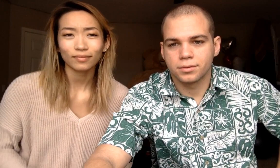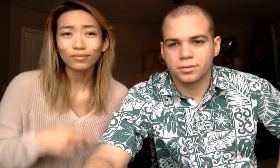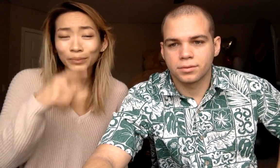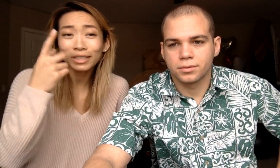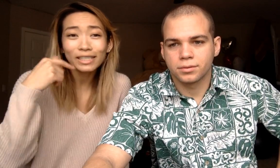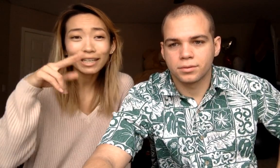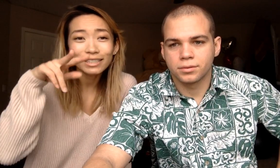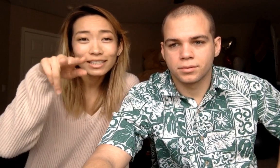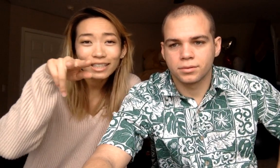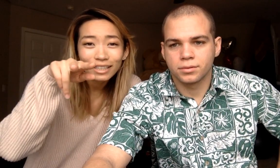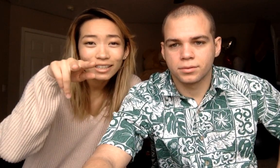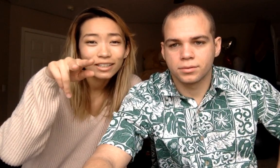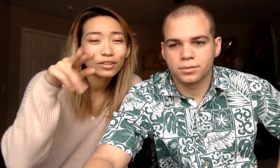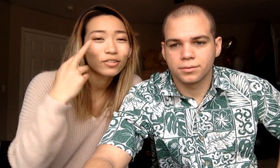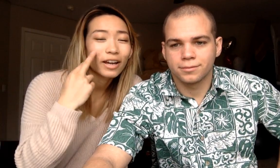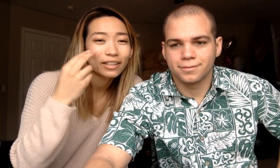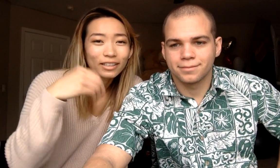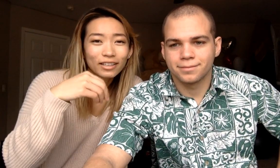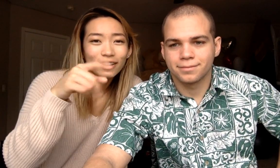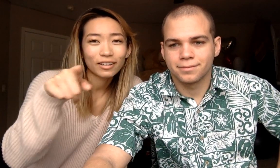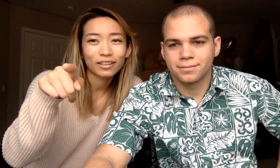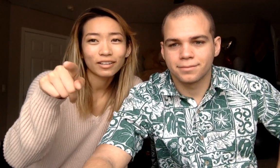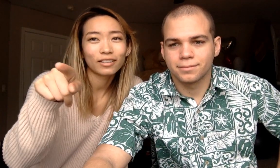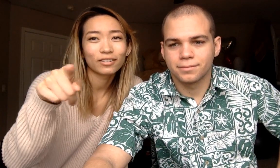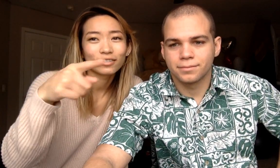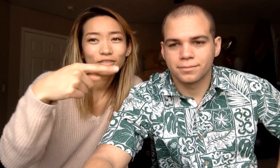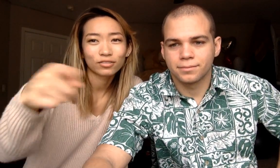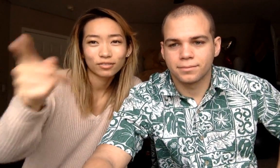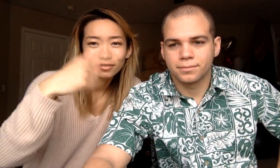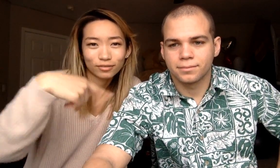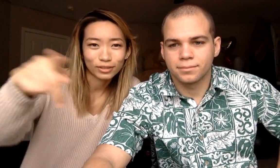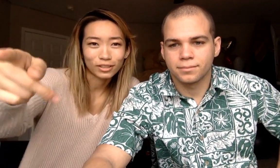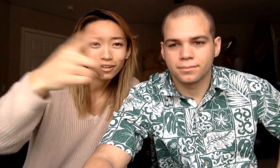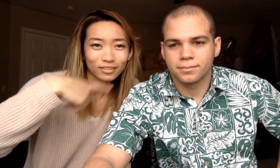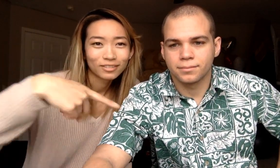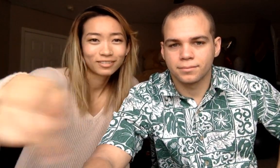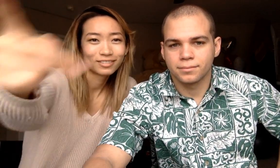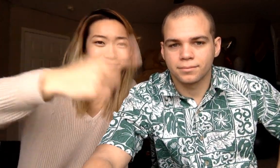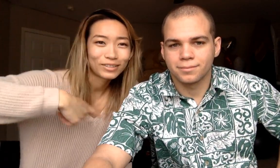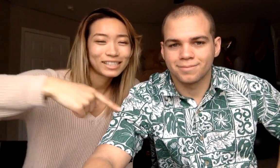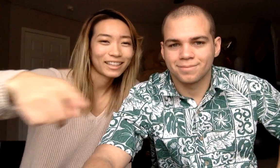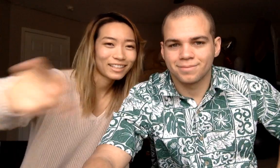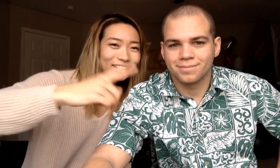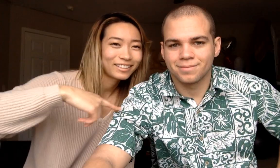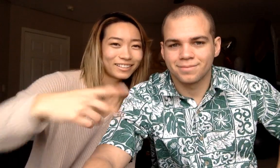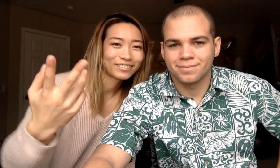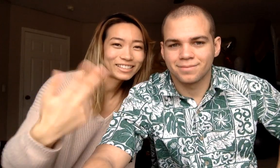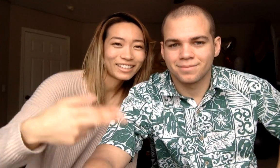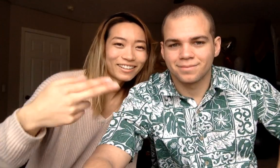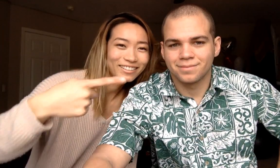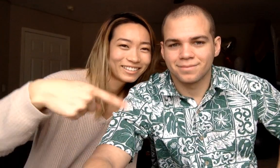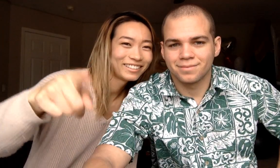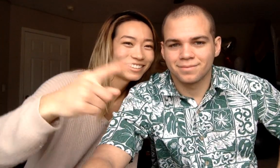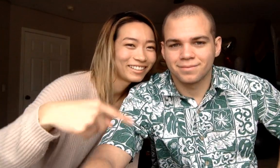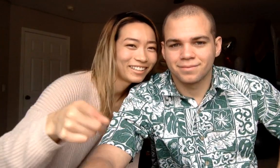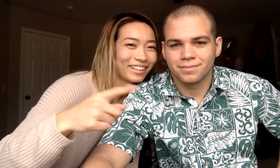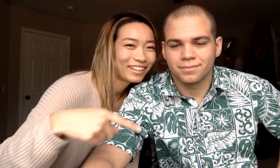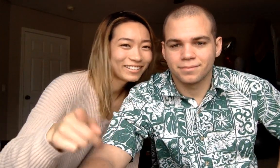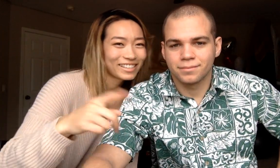Because I can see Ryan in the, what's it called? What's that thing? What's it called? What's that thing